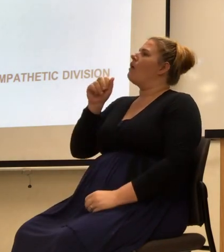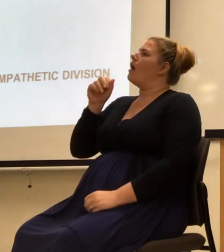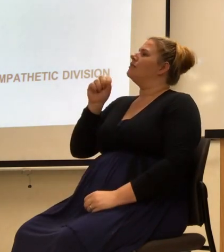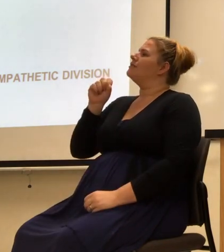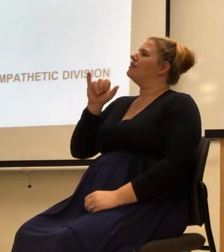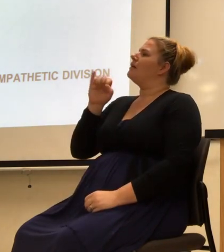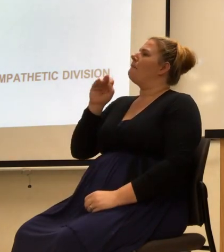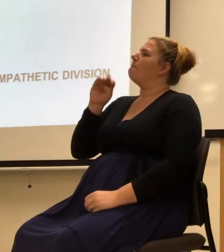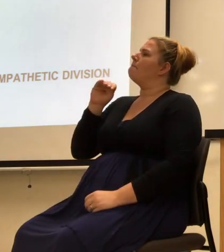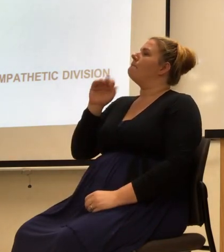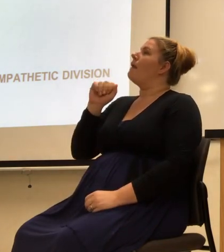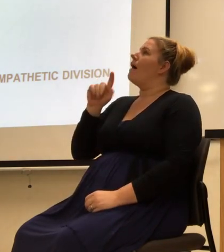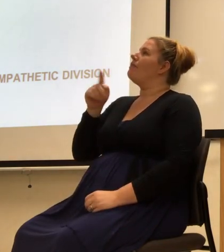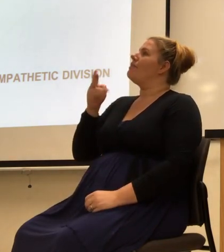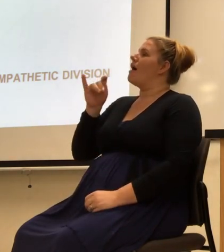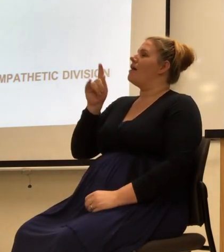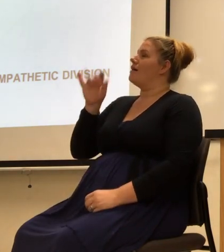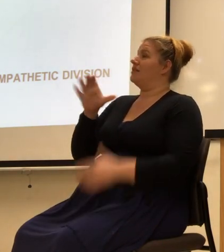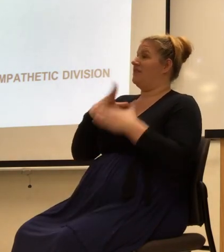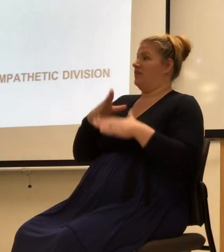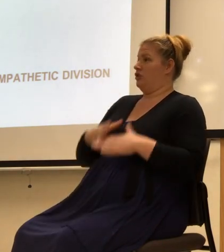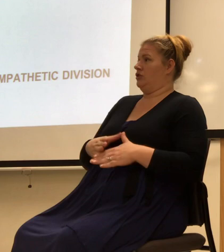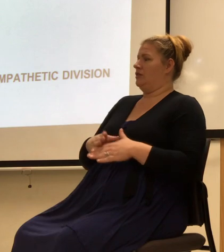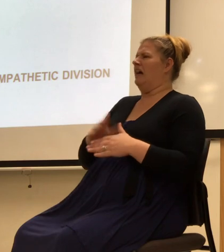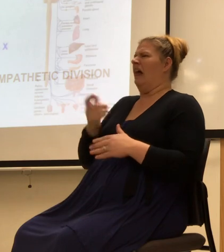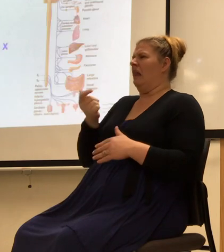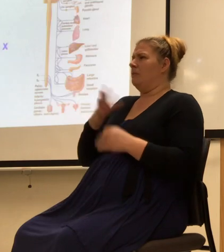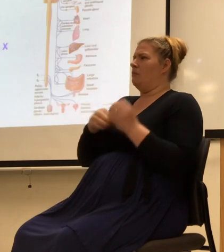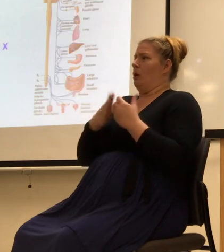to map out in terms of the neuroanatomy.